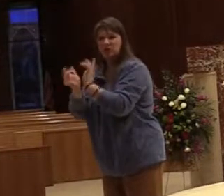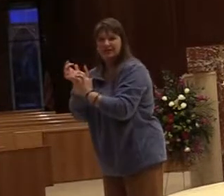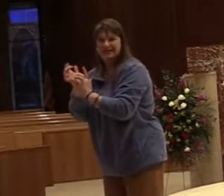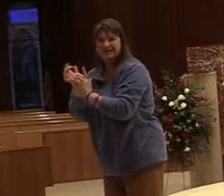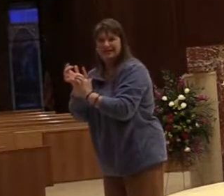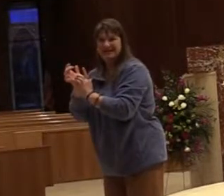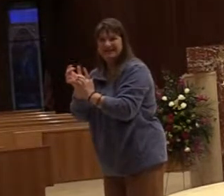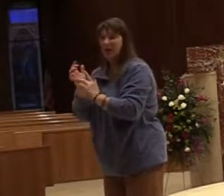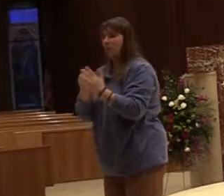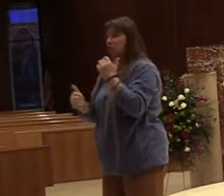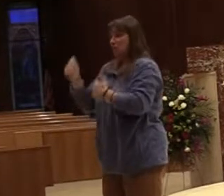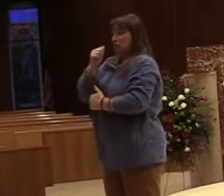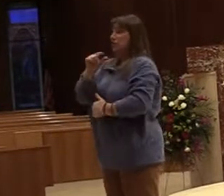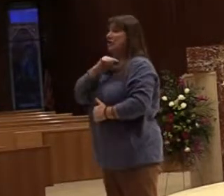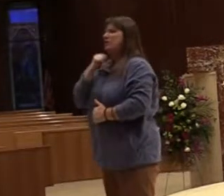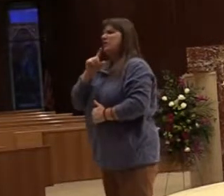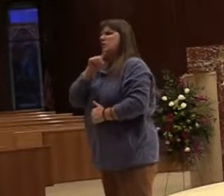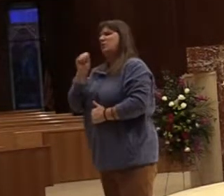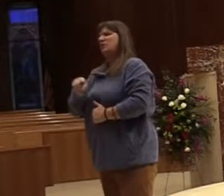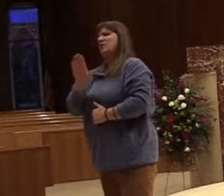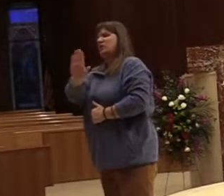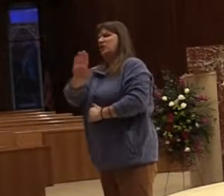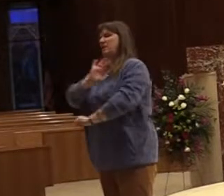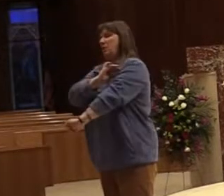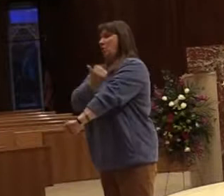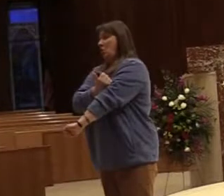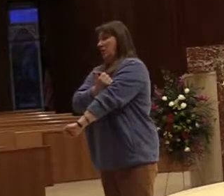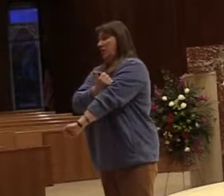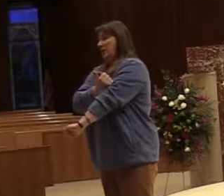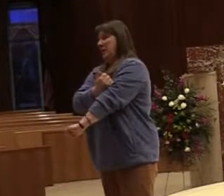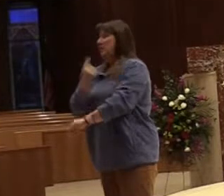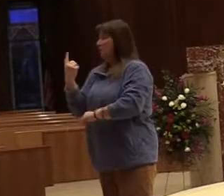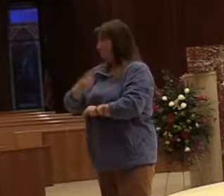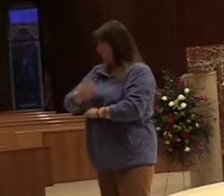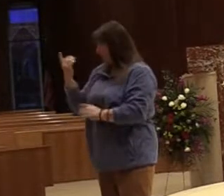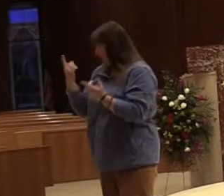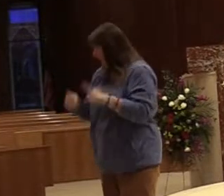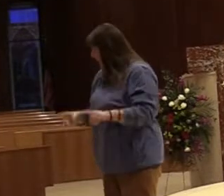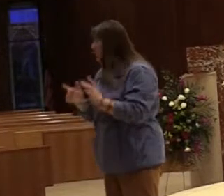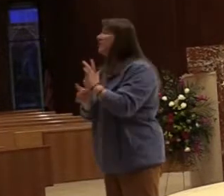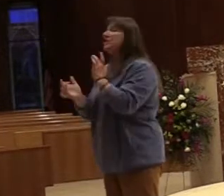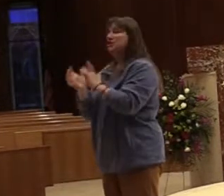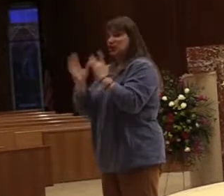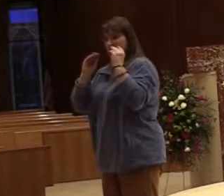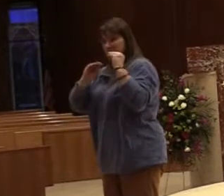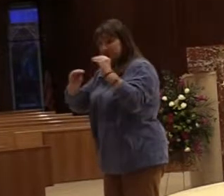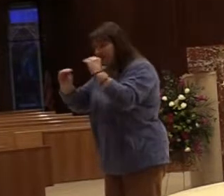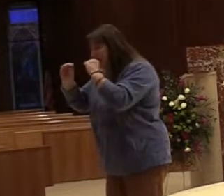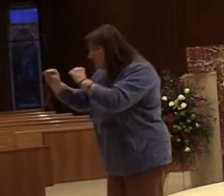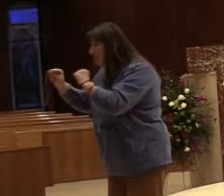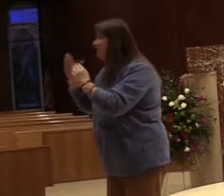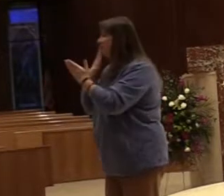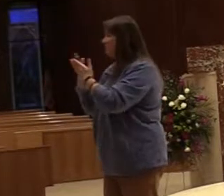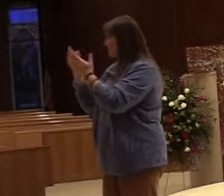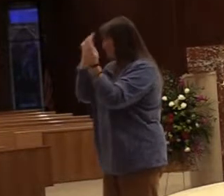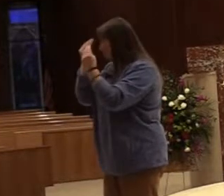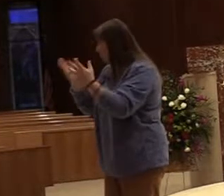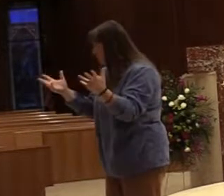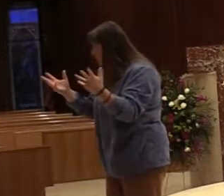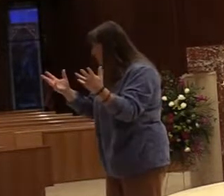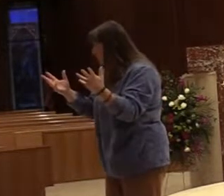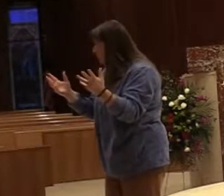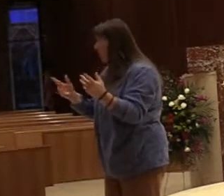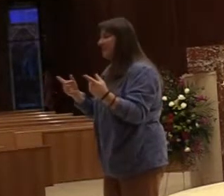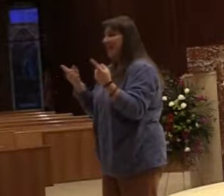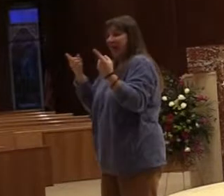Jesus. So one day, while he was teaching the people in the temple area and proclaiming the good news, the chief